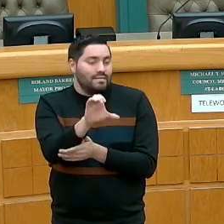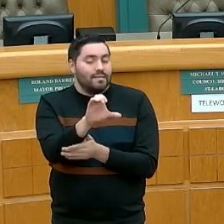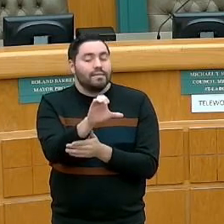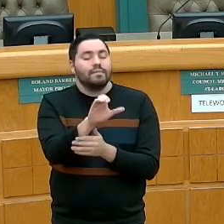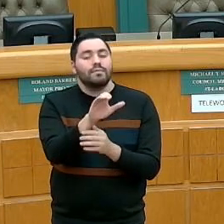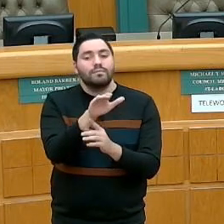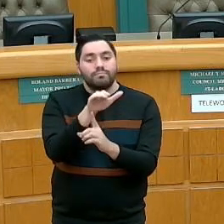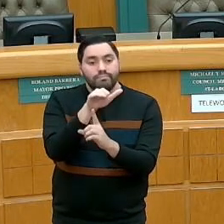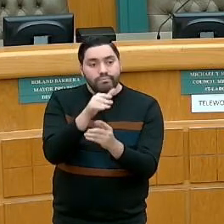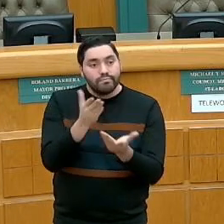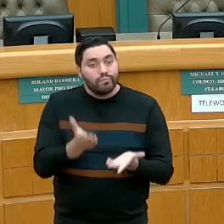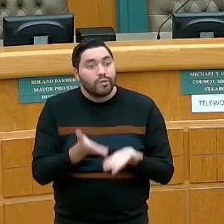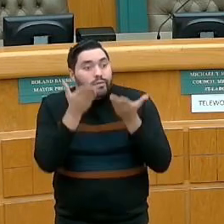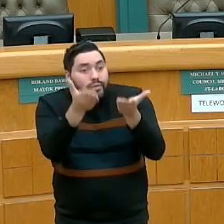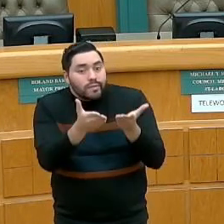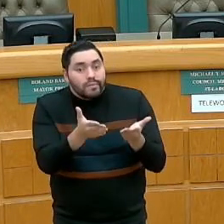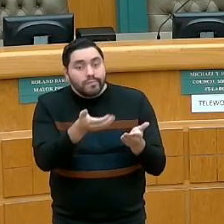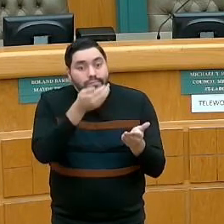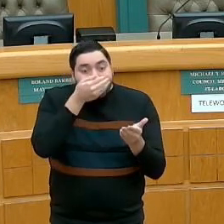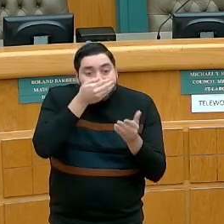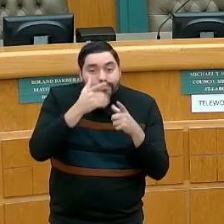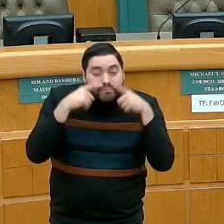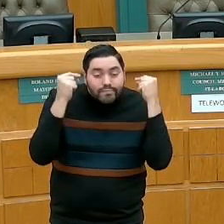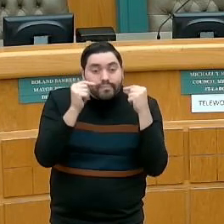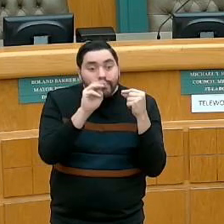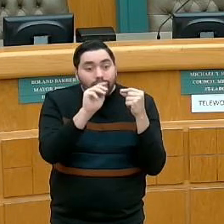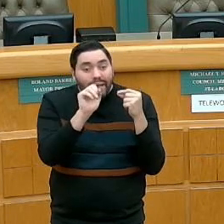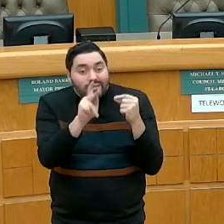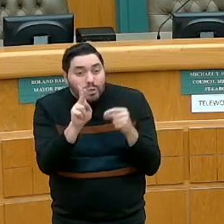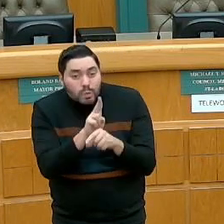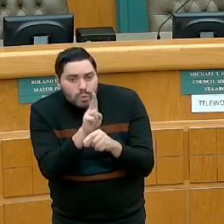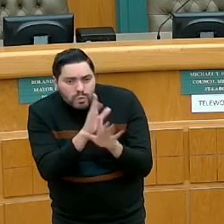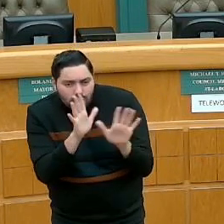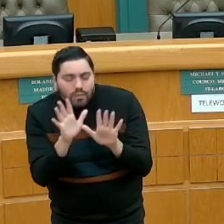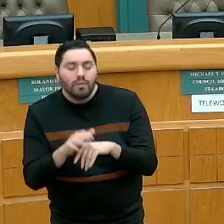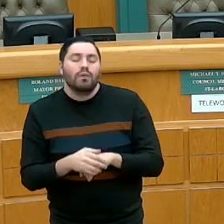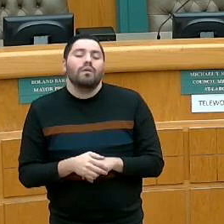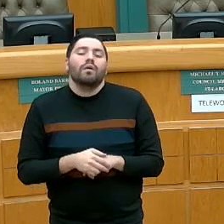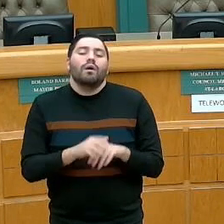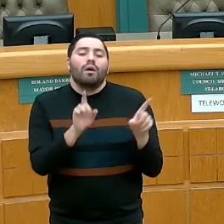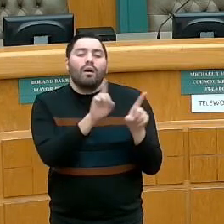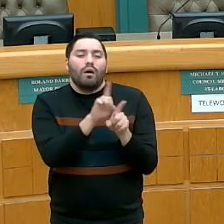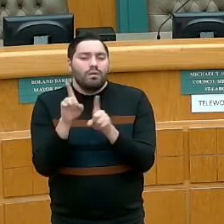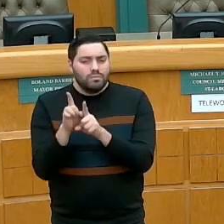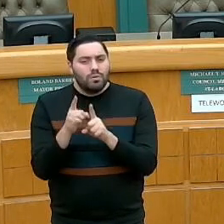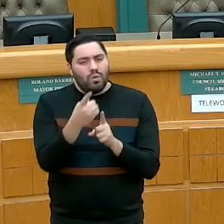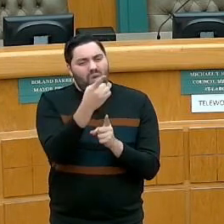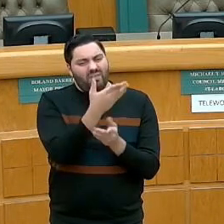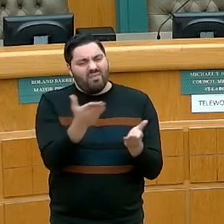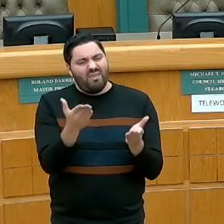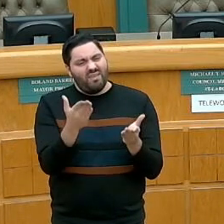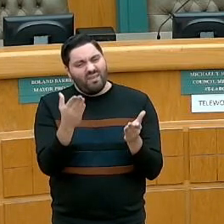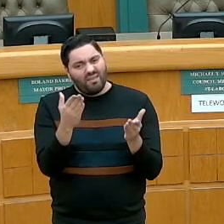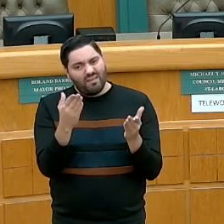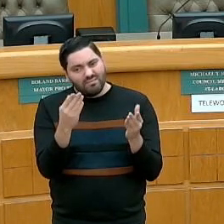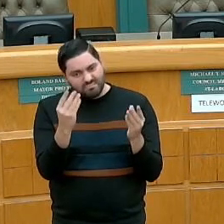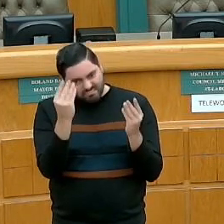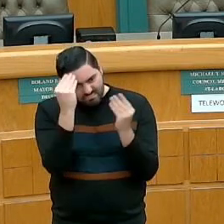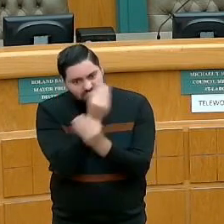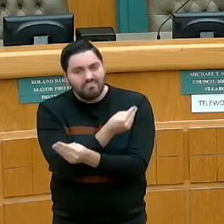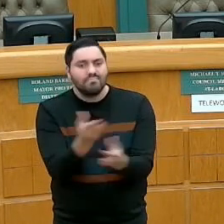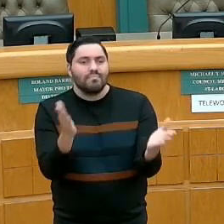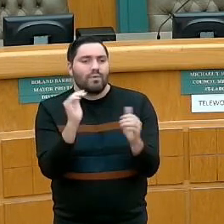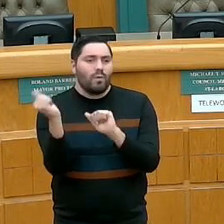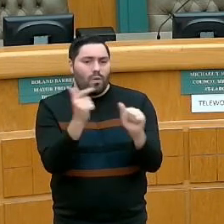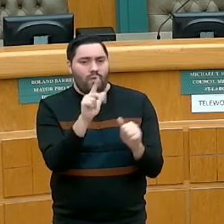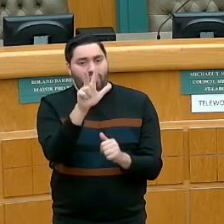wearing masks and give you some information there. I want to highlight a message that we released, or I released, to all 3,000 city employees